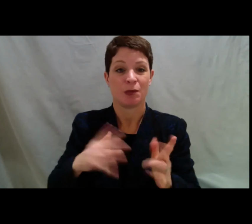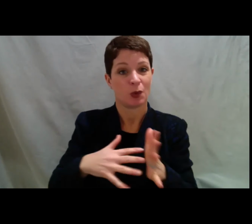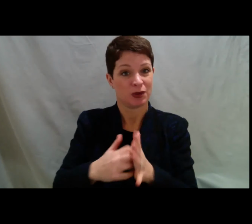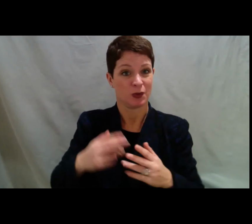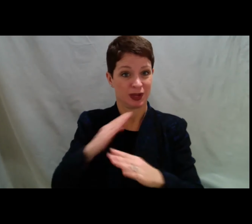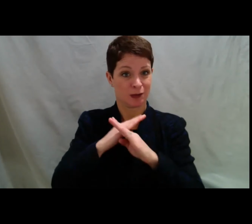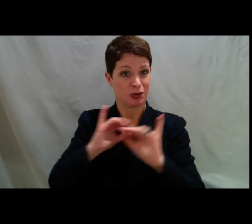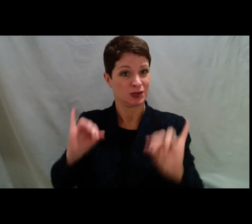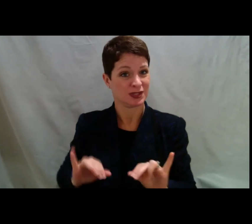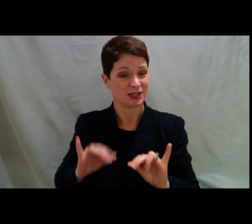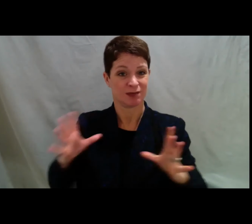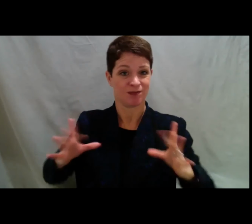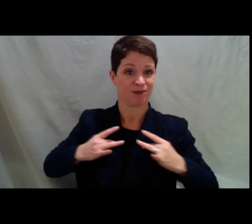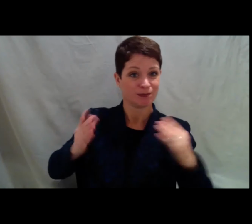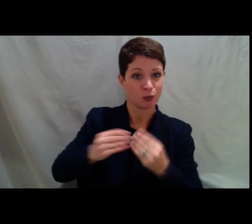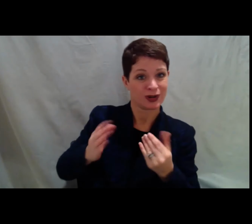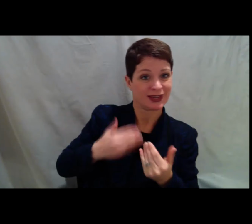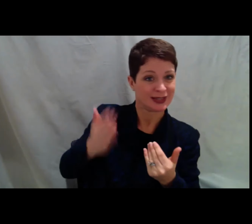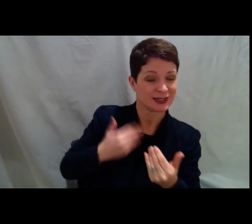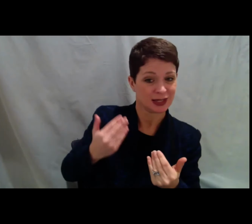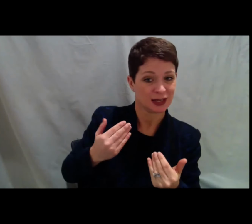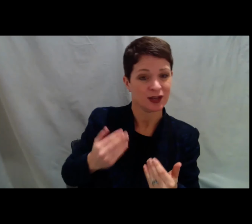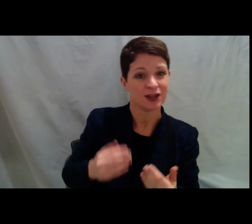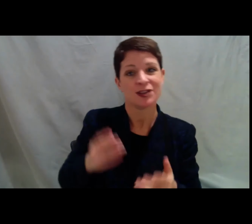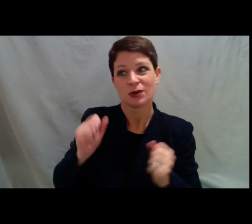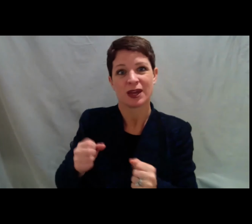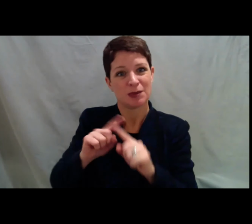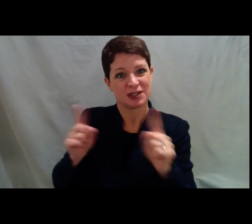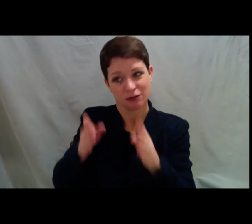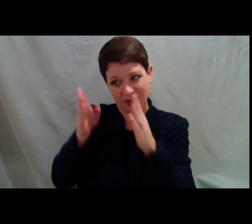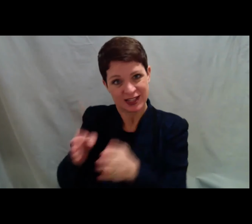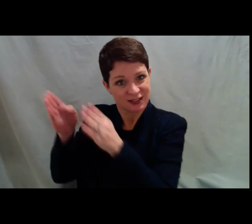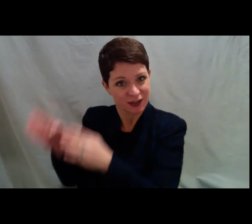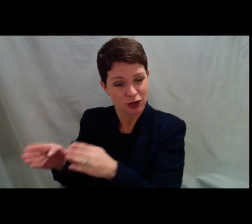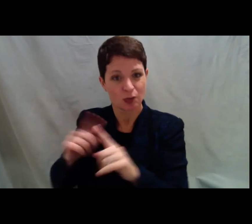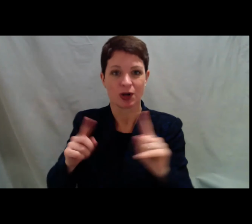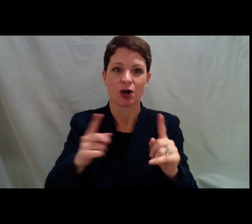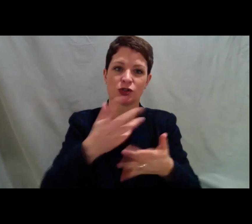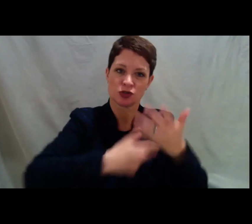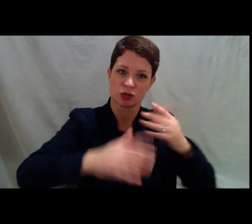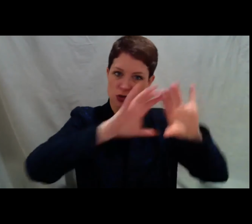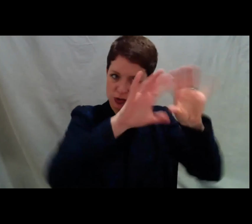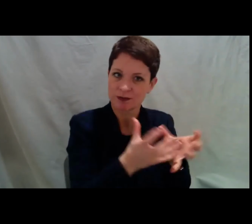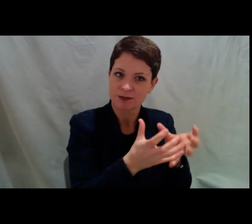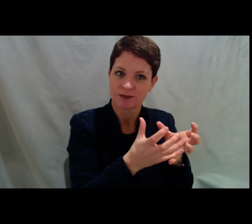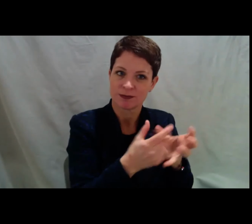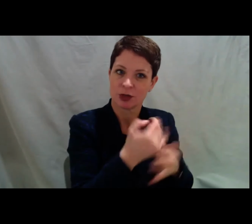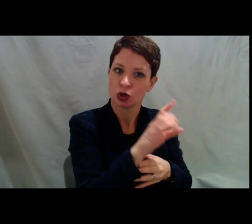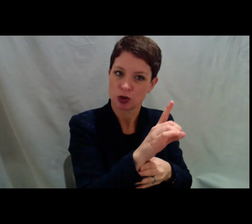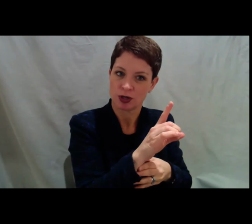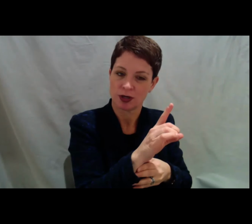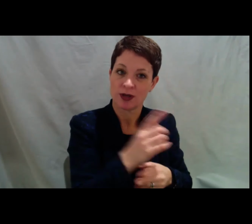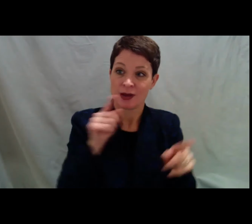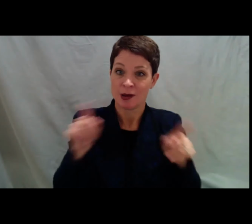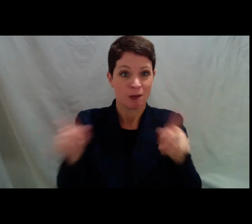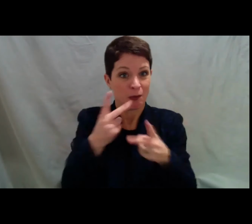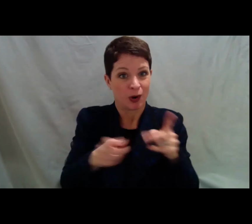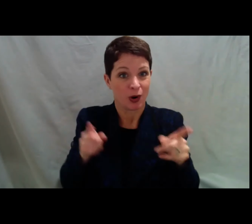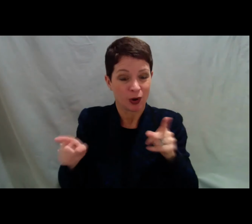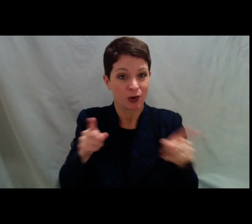there's a access to an individual good, and there's also access to social collective goods, all of which are deeply shaped by